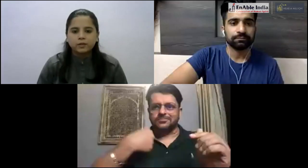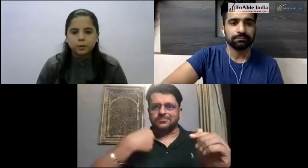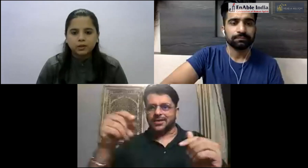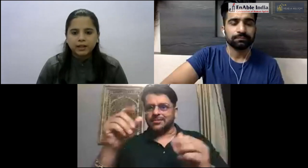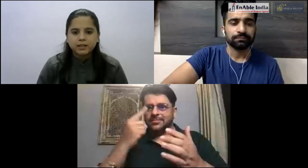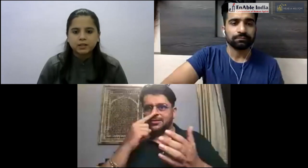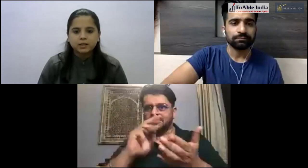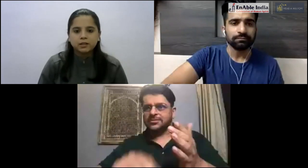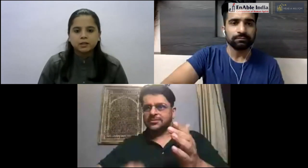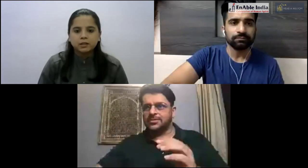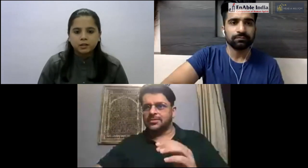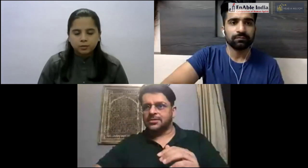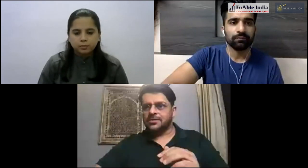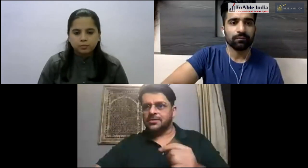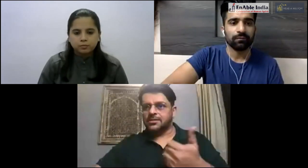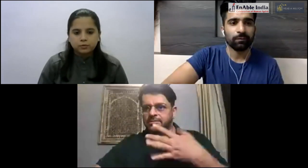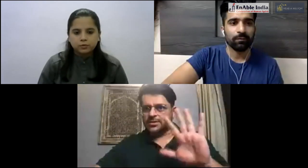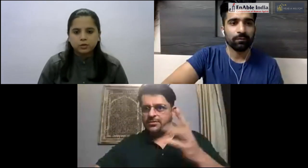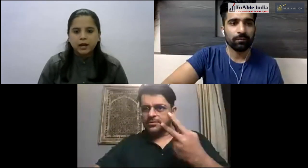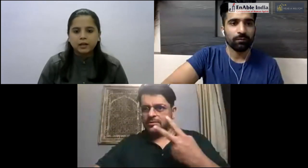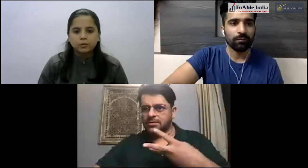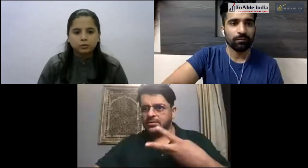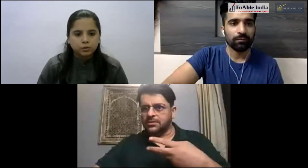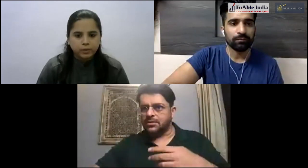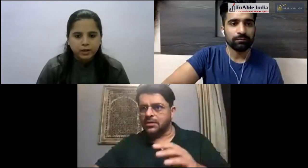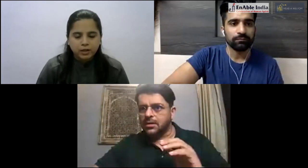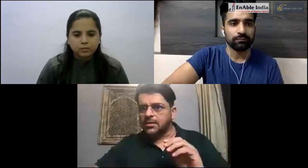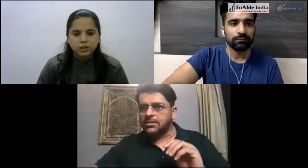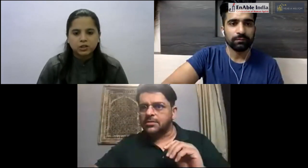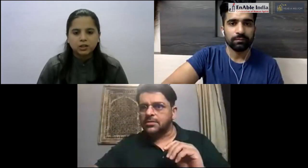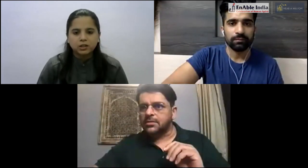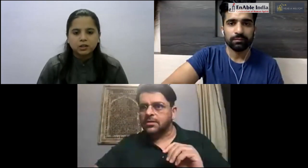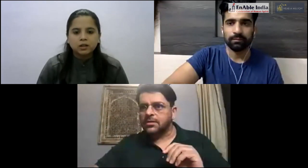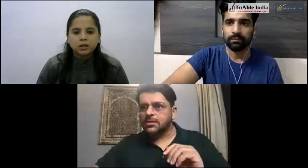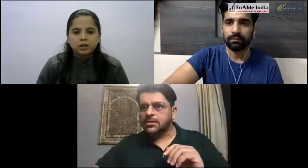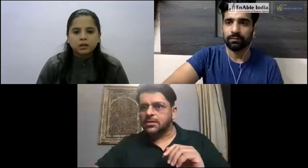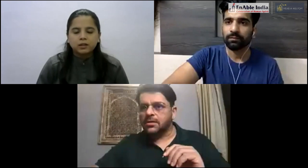So can we spotlight Dr. Alim, Dr. Umesh, and Manisha?